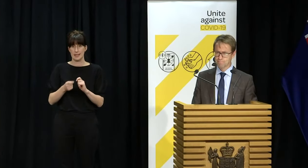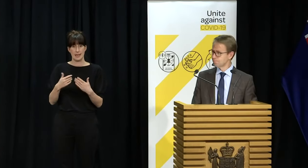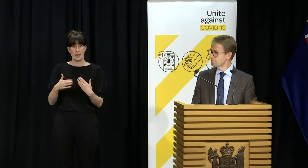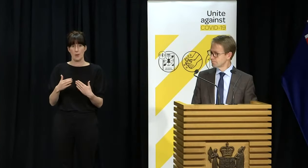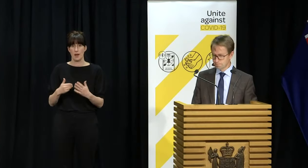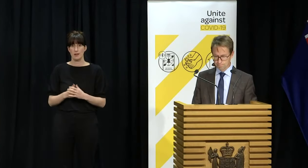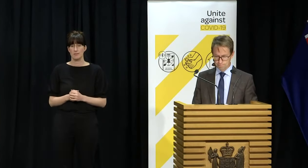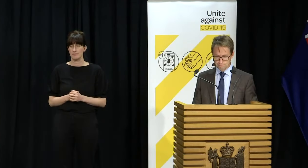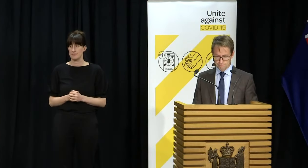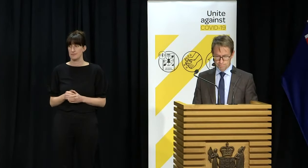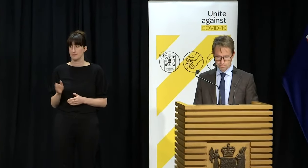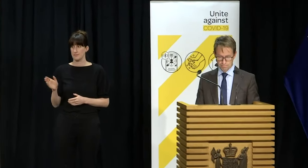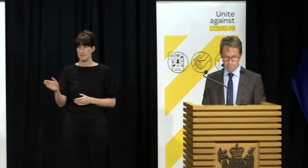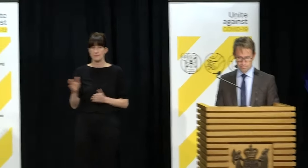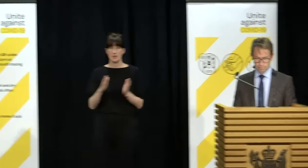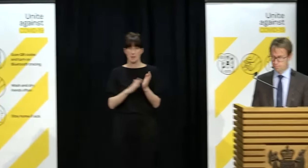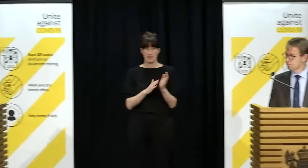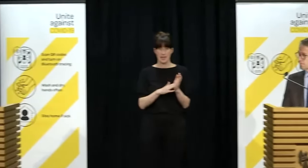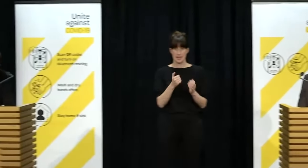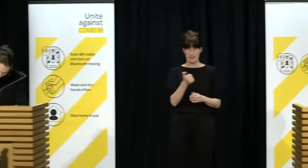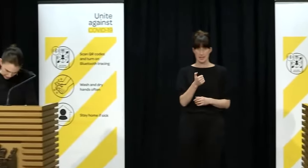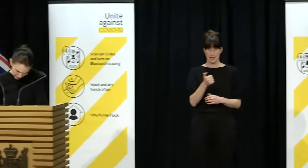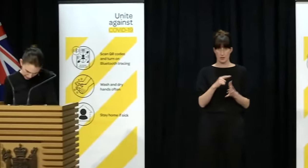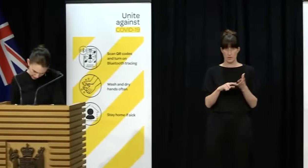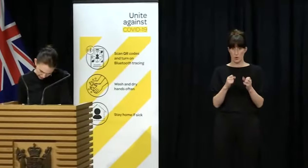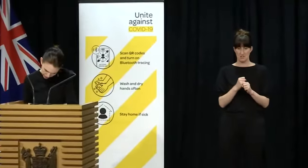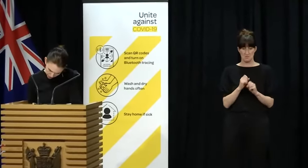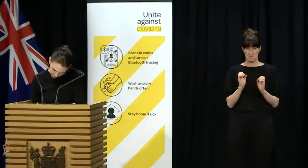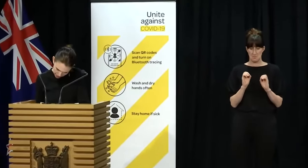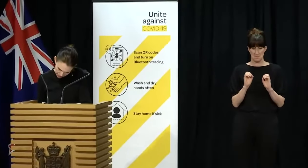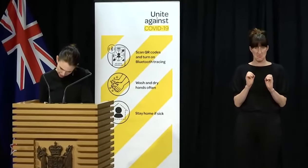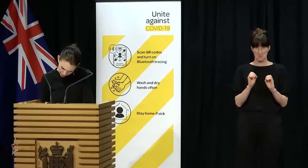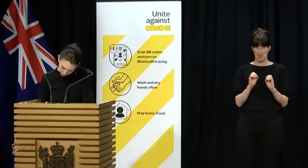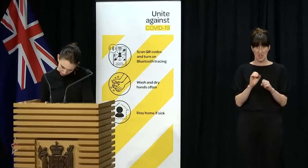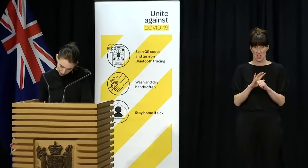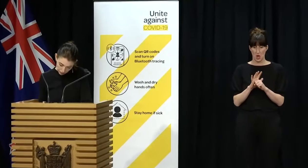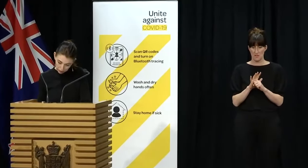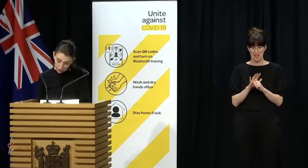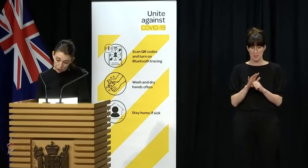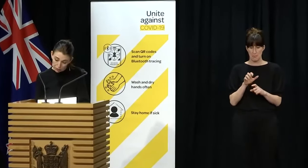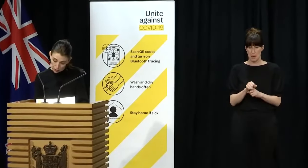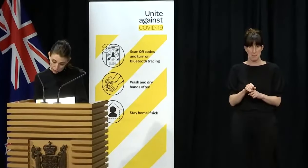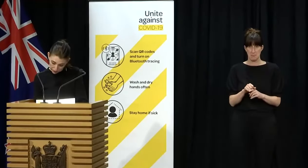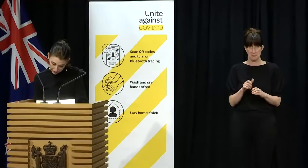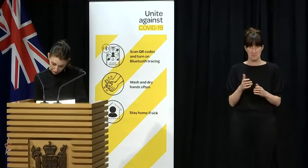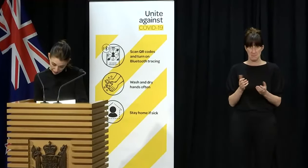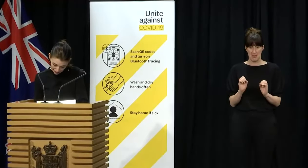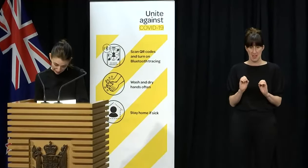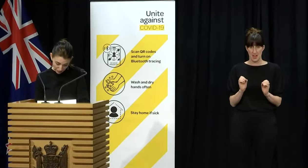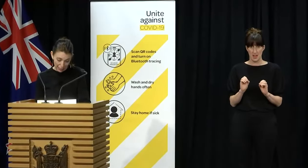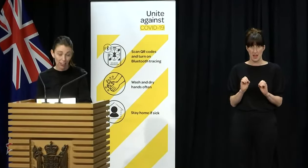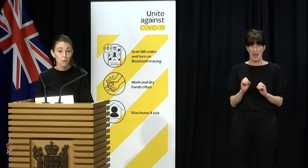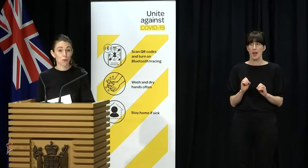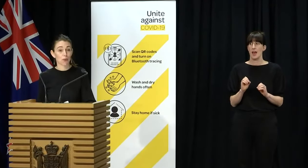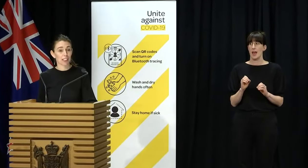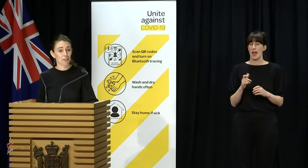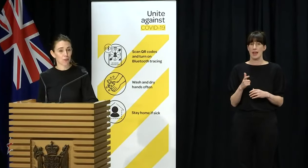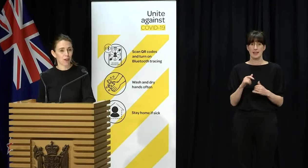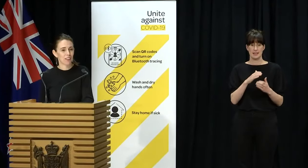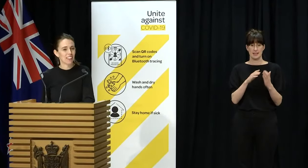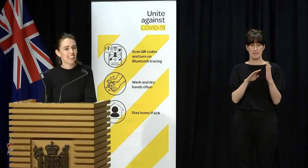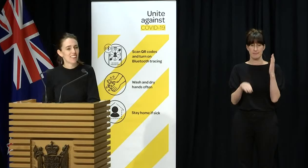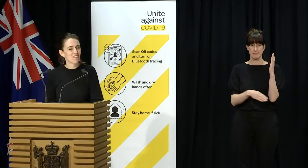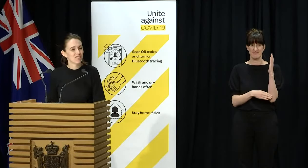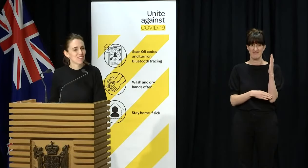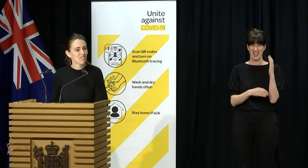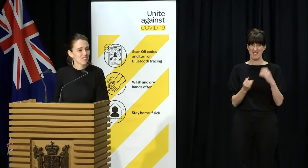Yeah. And on Monday the 16th, there was nothing detected in Queenstown. And we had a return result on the 17th, and Invercargill was all clear as